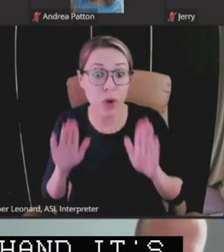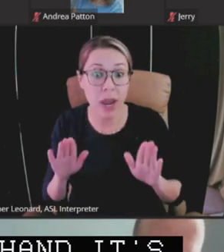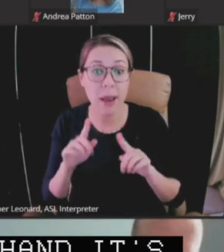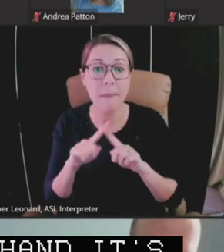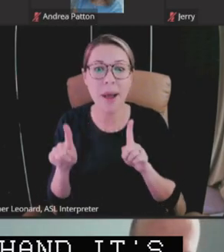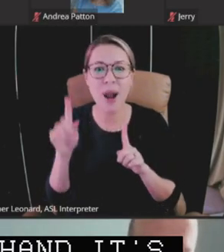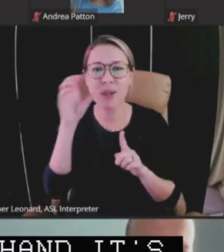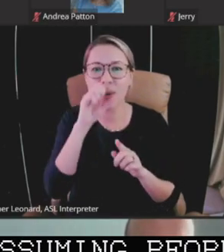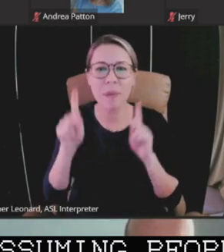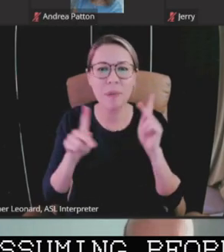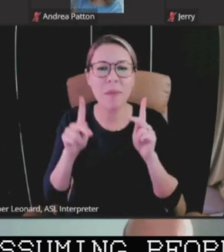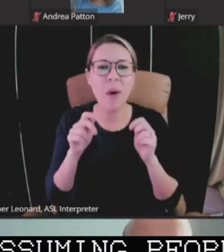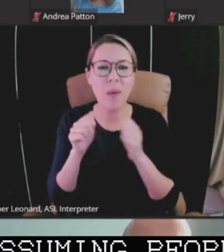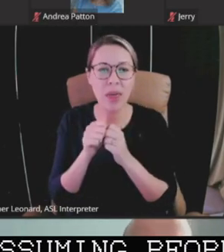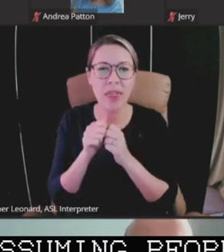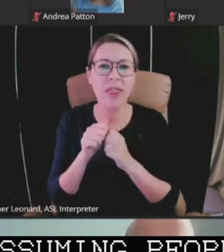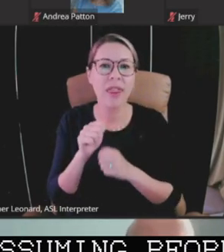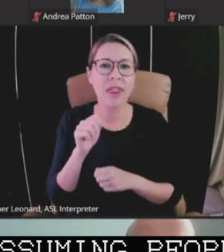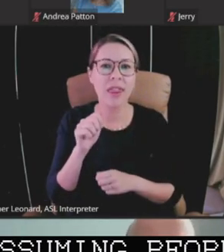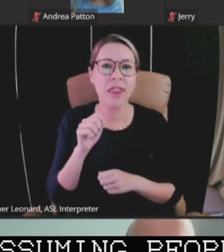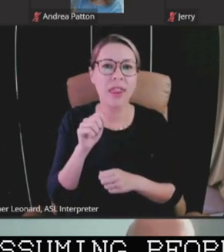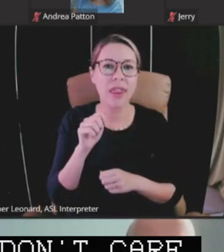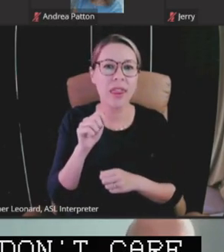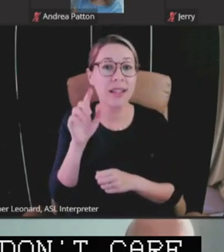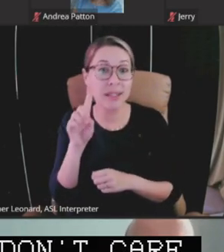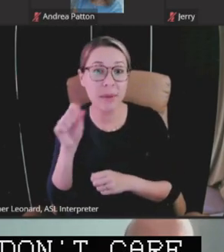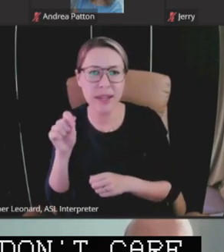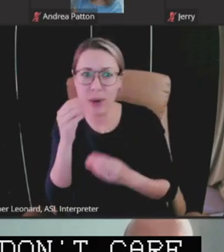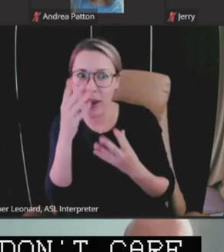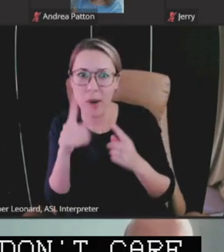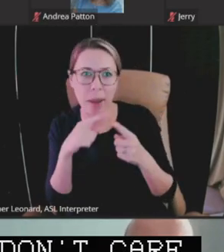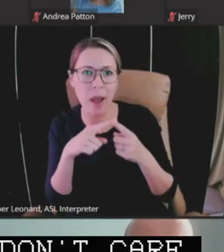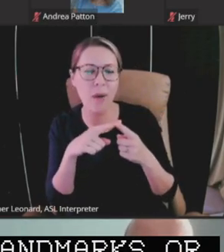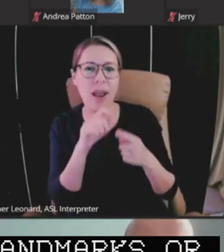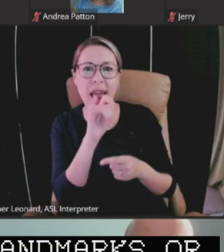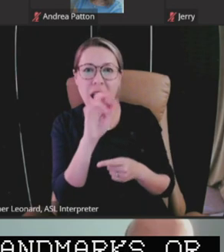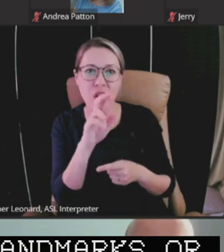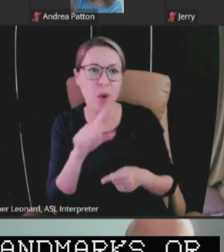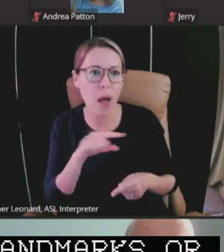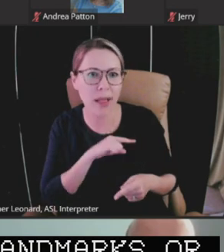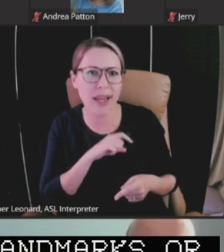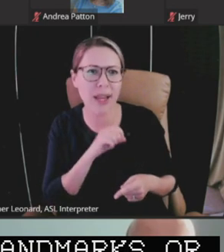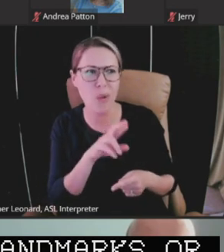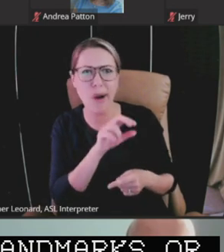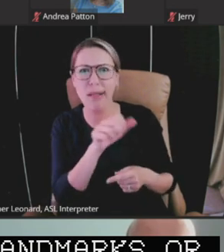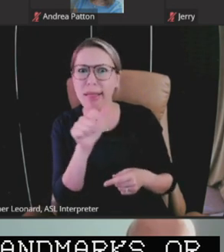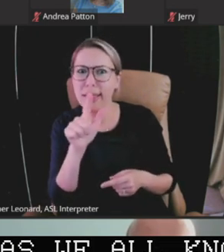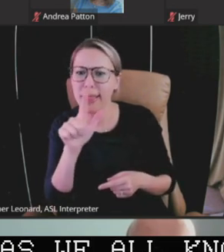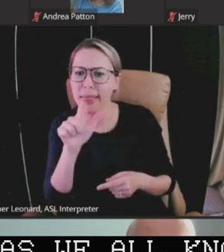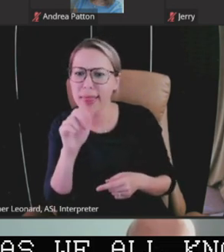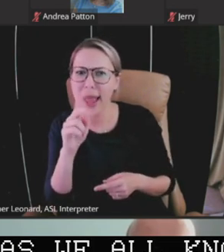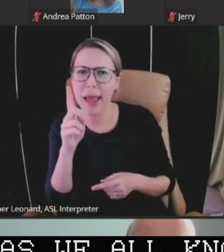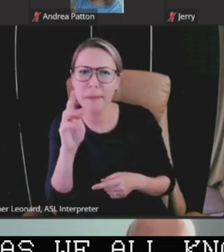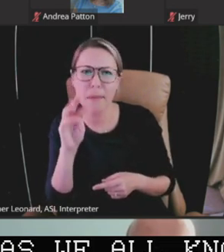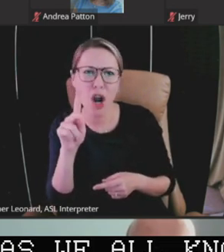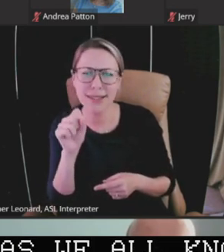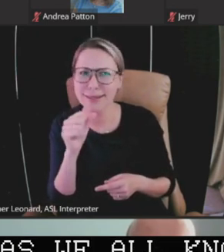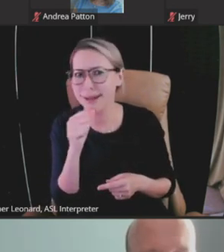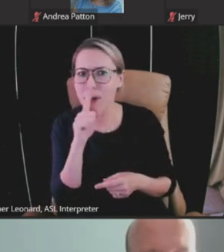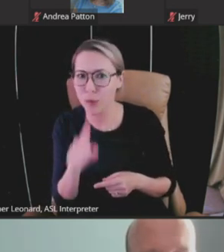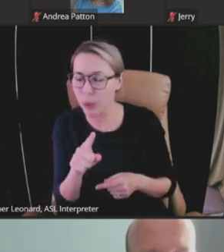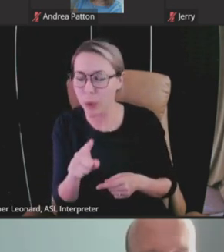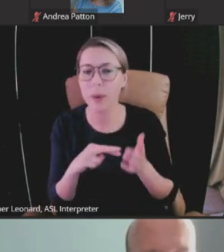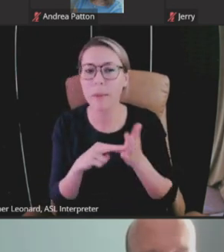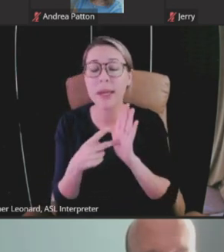care about historical landmarks or air quality, which, as we all know, is not true. The city is abiding